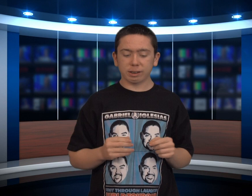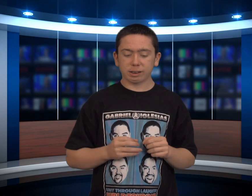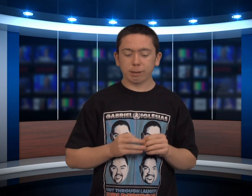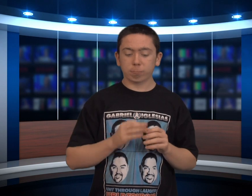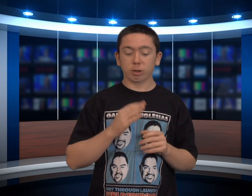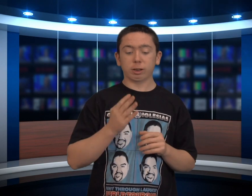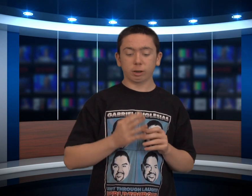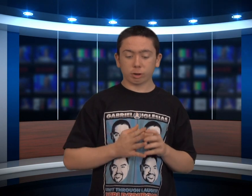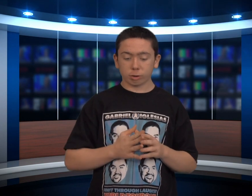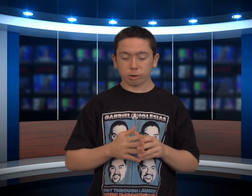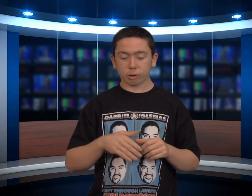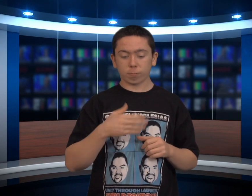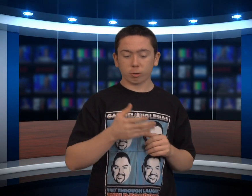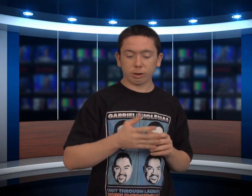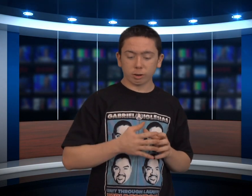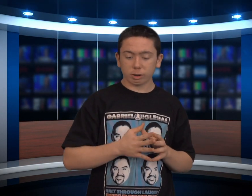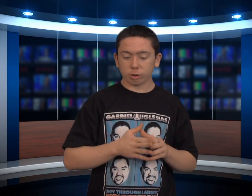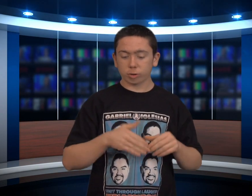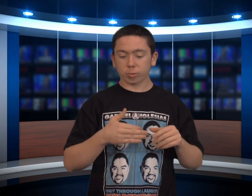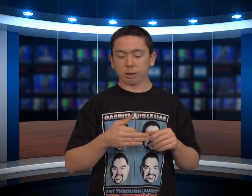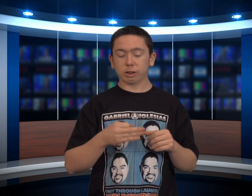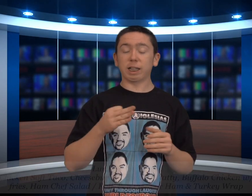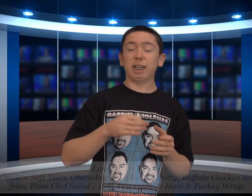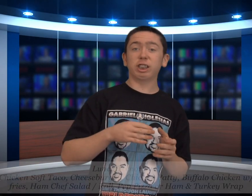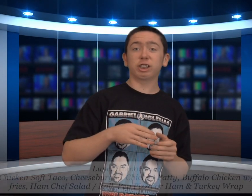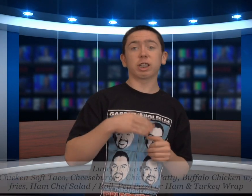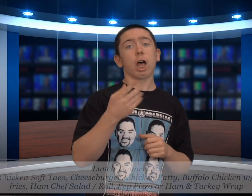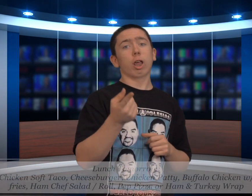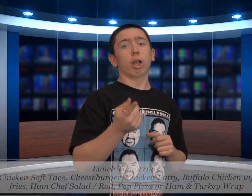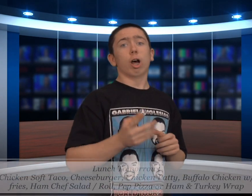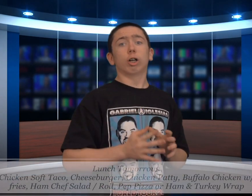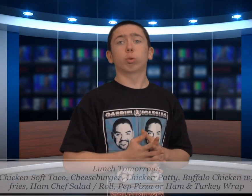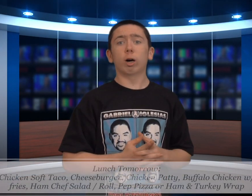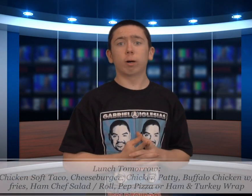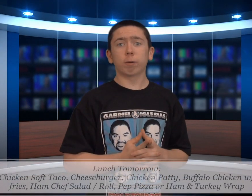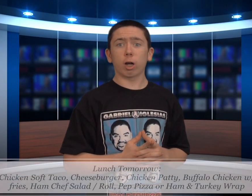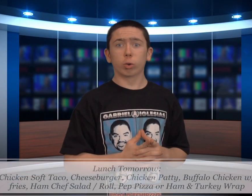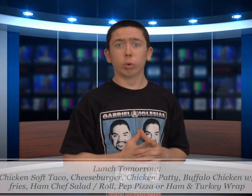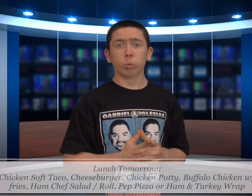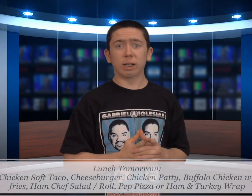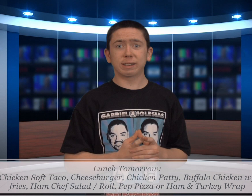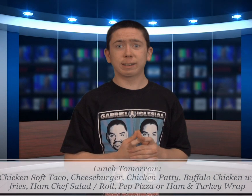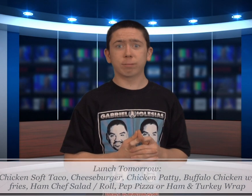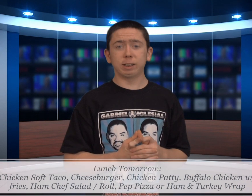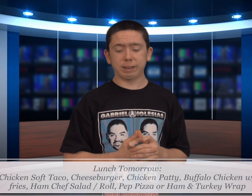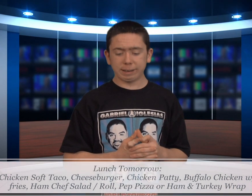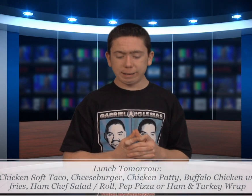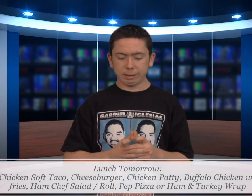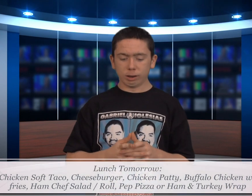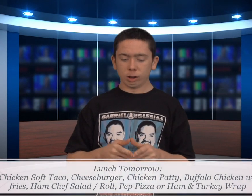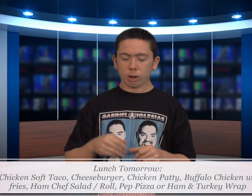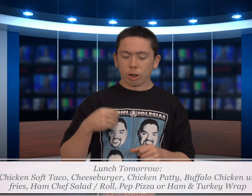essay for young adults. For young adults, writers ages 12 through 17,